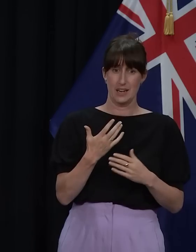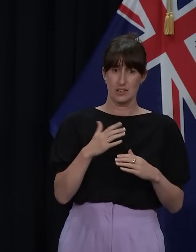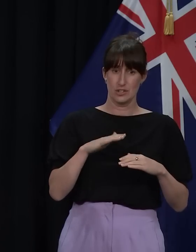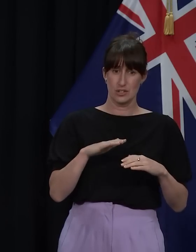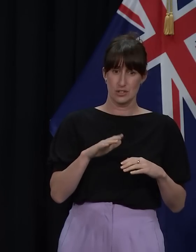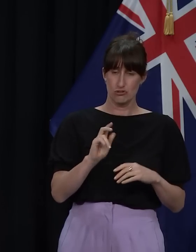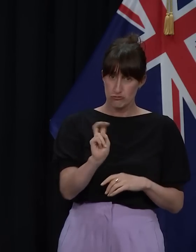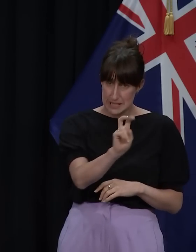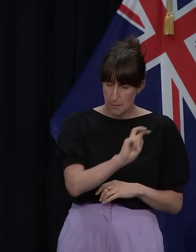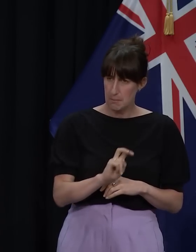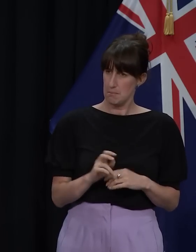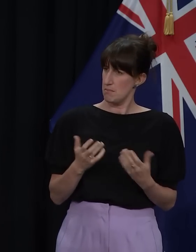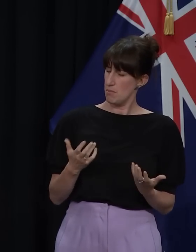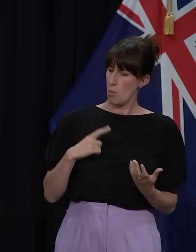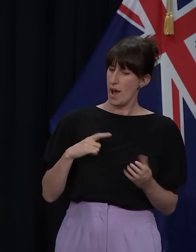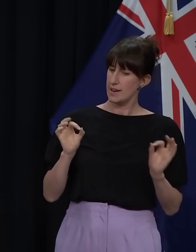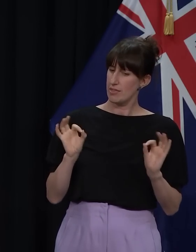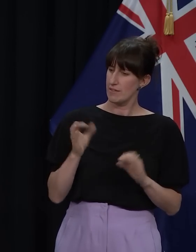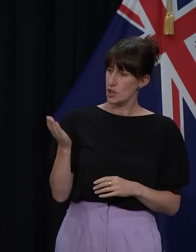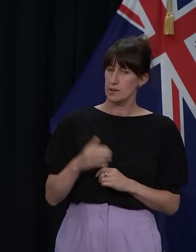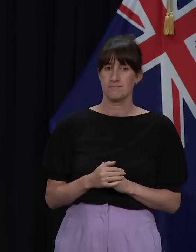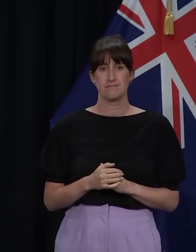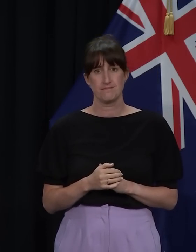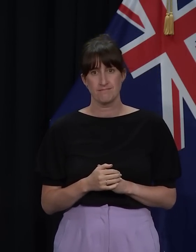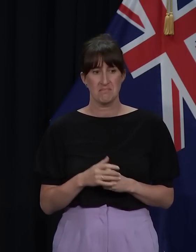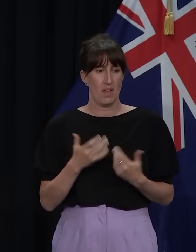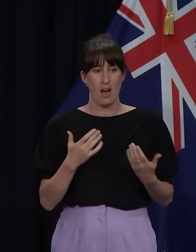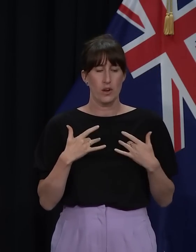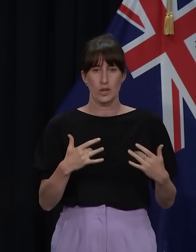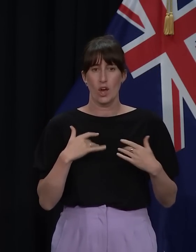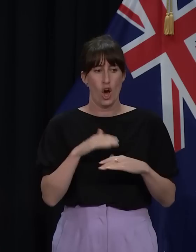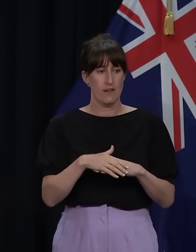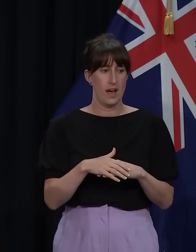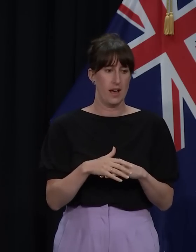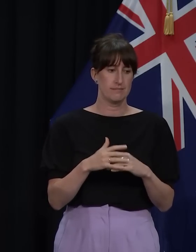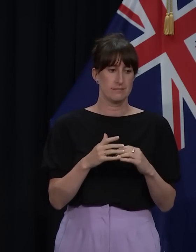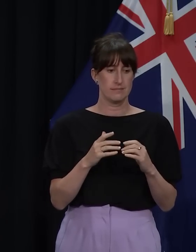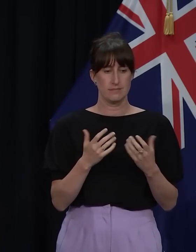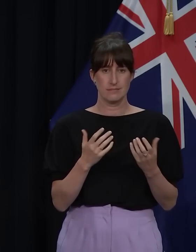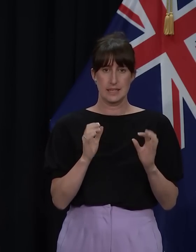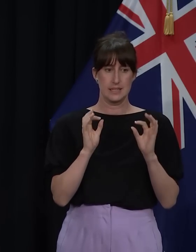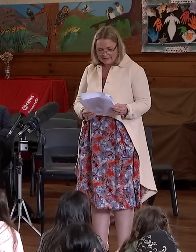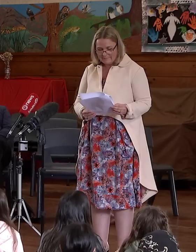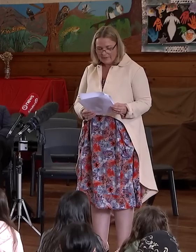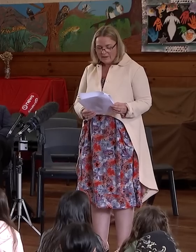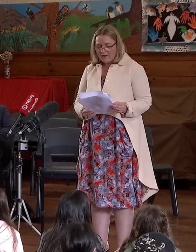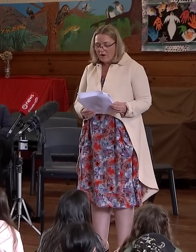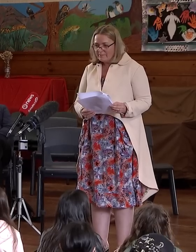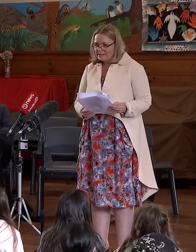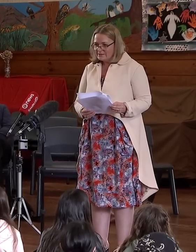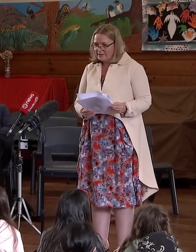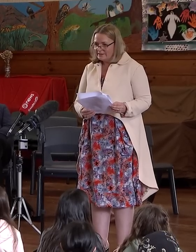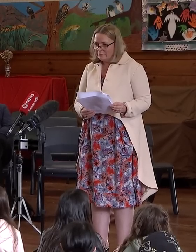not interested in a symbolic gesture. My job as Prime Minister will be to lead the entirety of the government's programme, and that's what I intend to do. Here are the